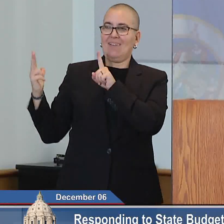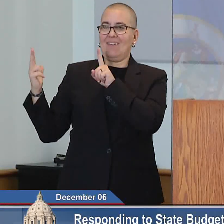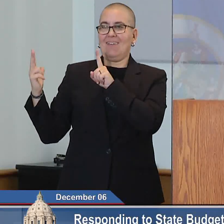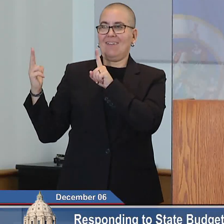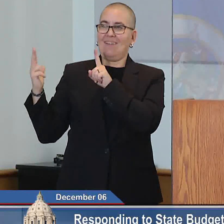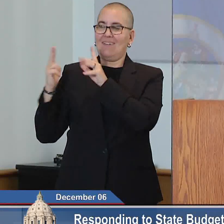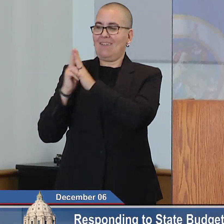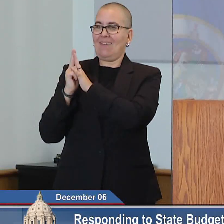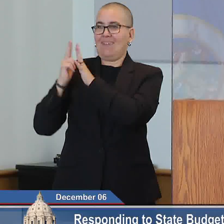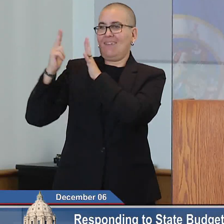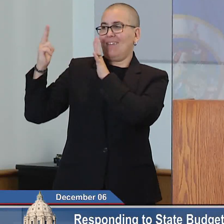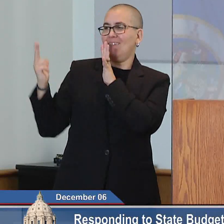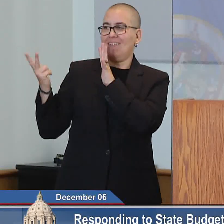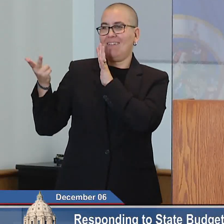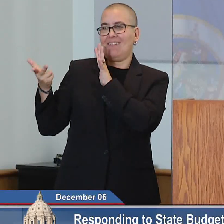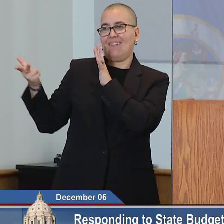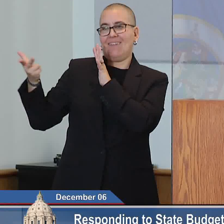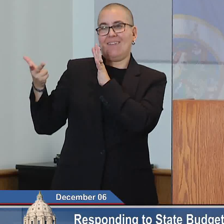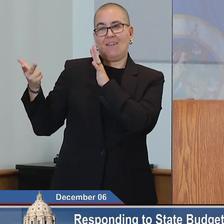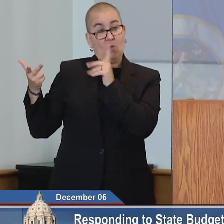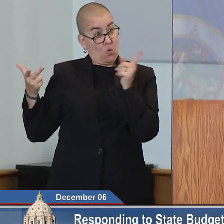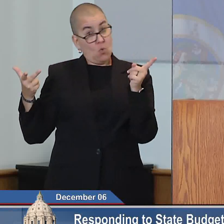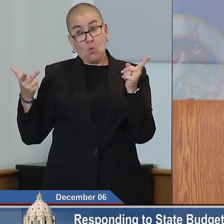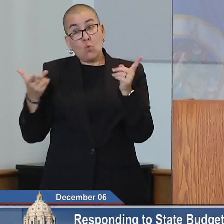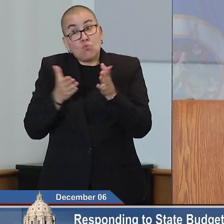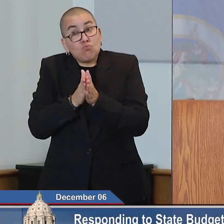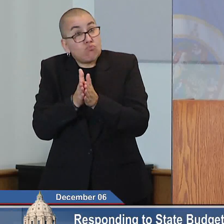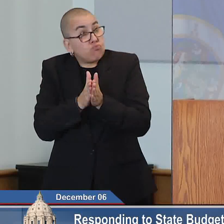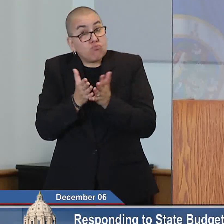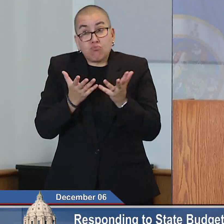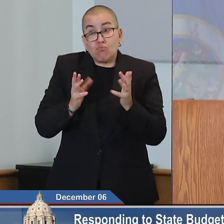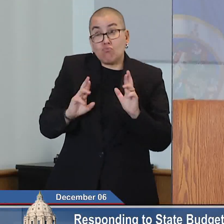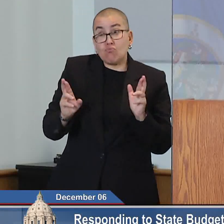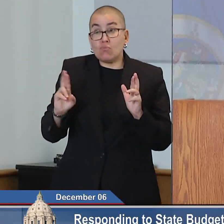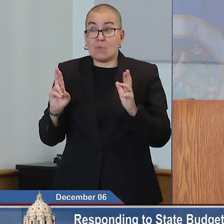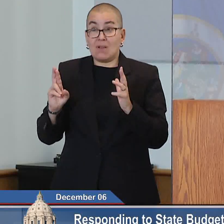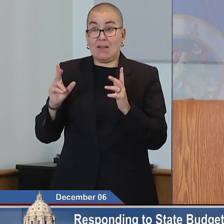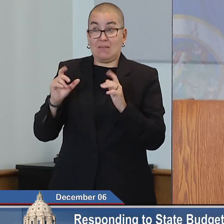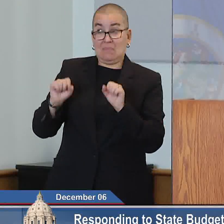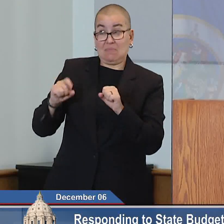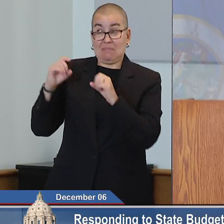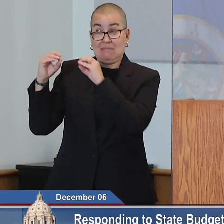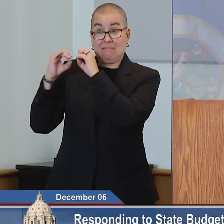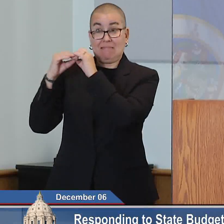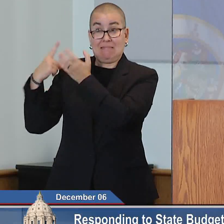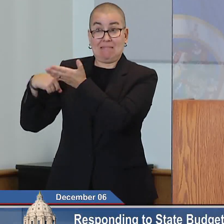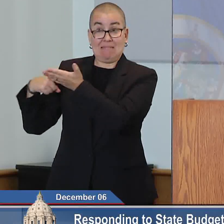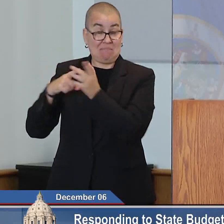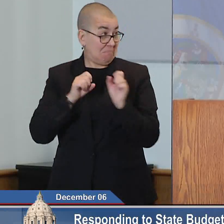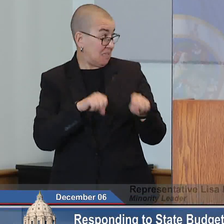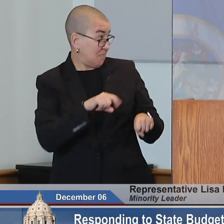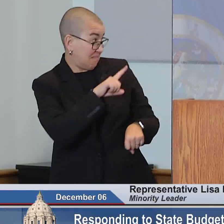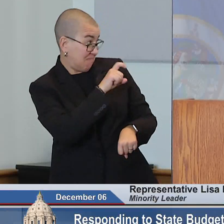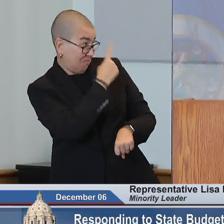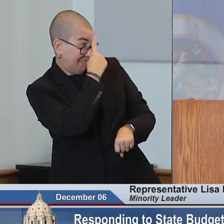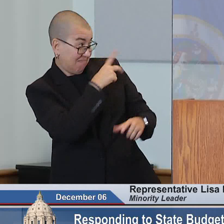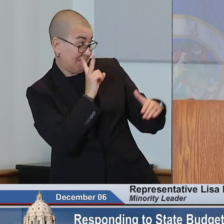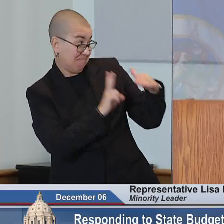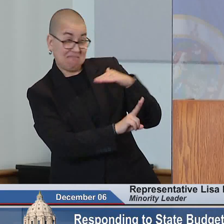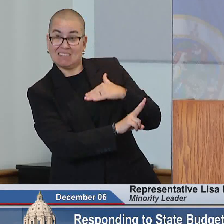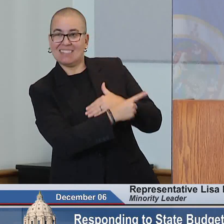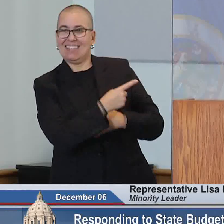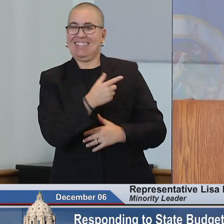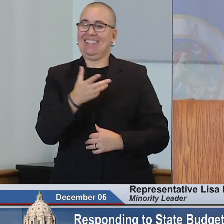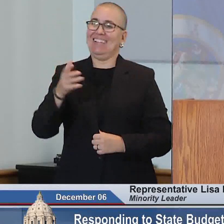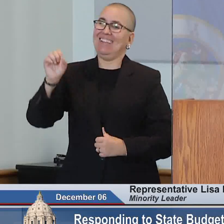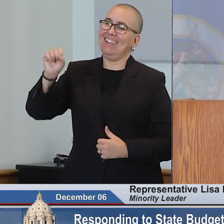for tension in the legislature this year? That's an interesting question, bracing for tension in the legislature.